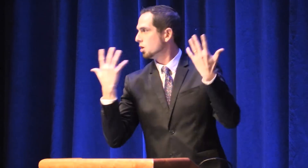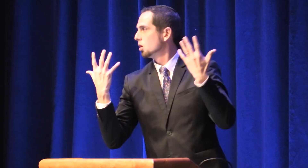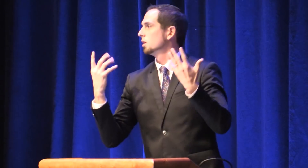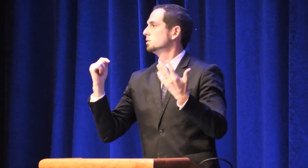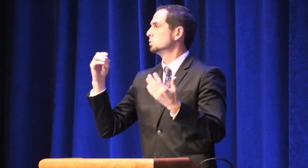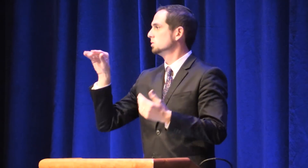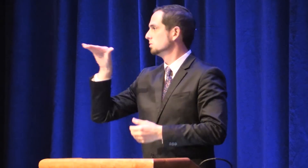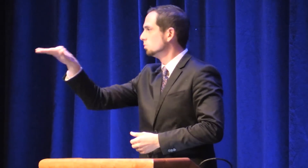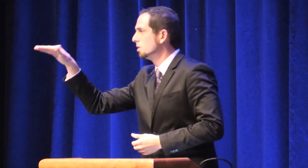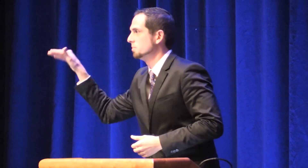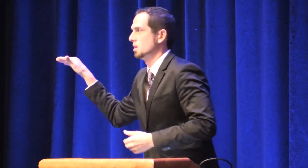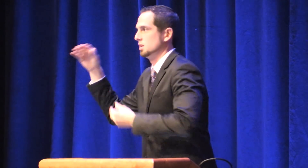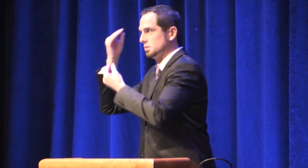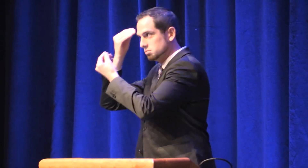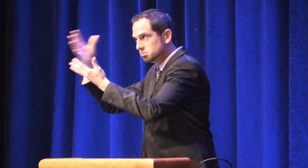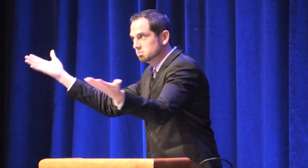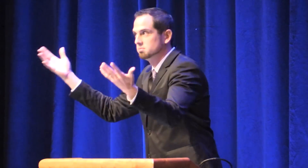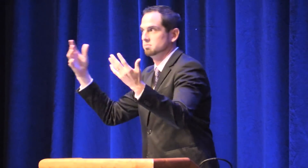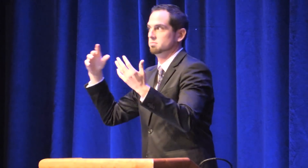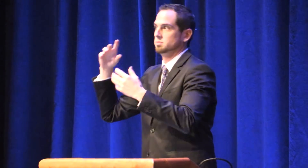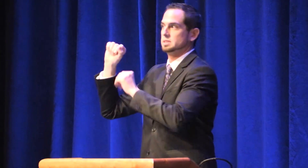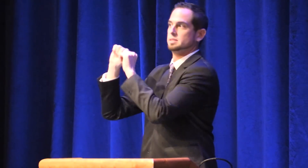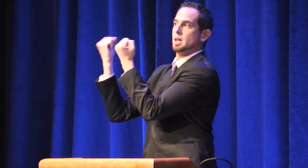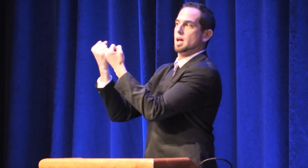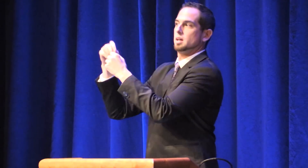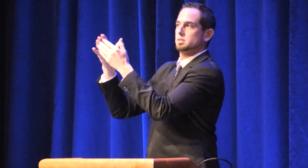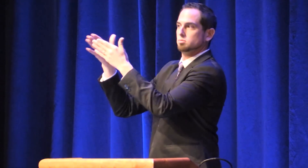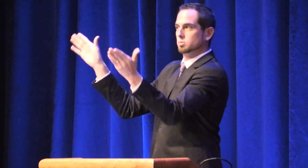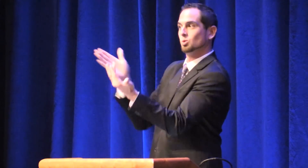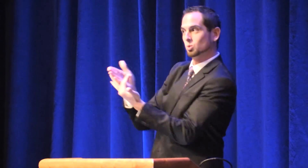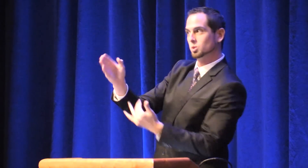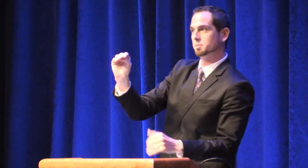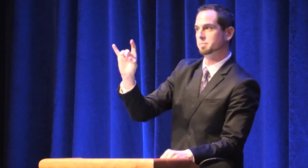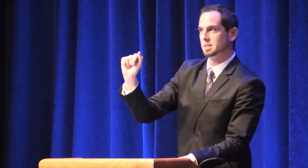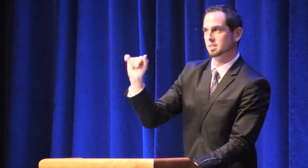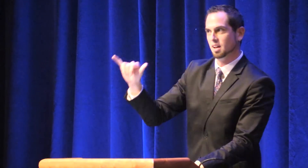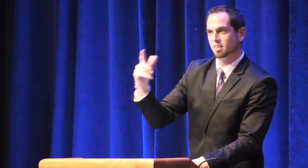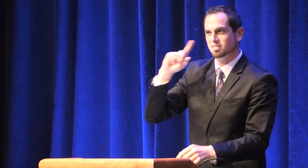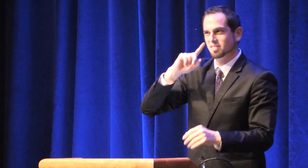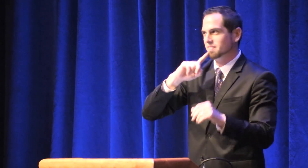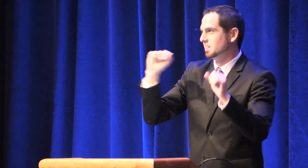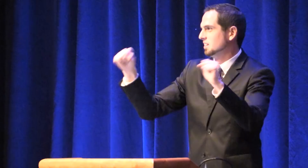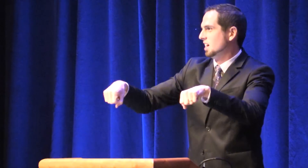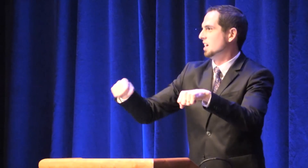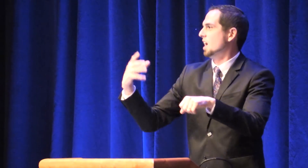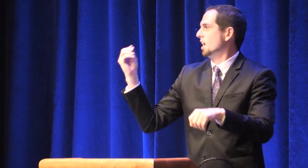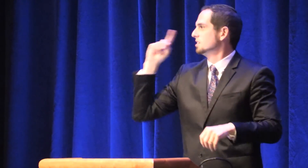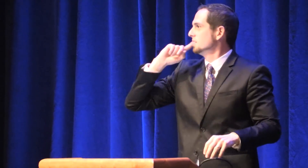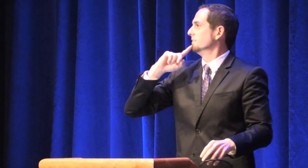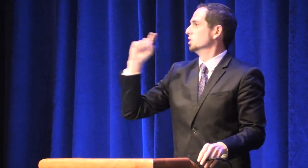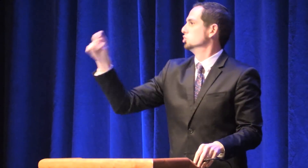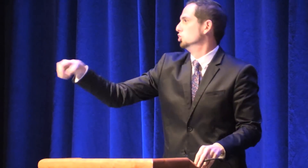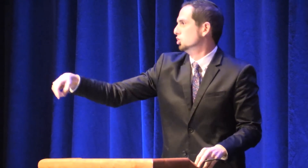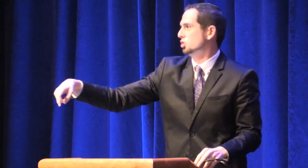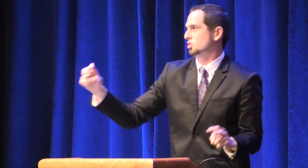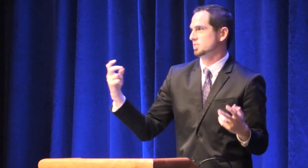this intersection to inspire, to remind, to raise awareness through the media.